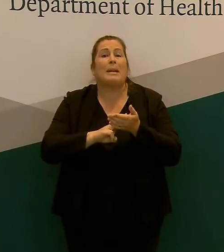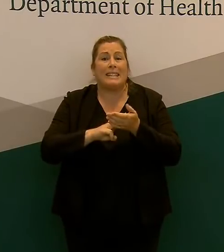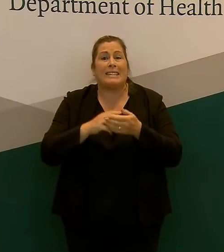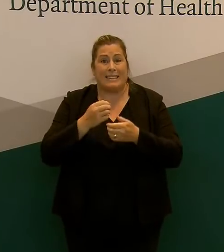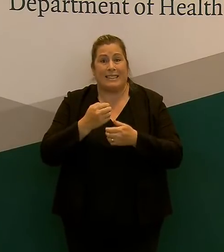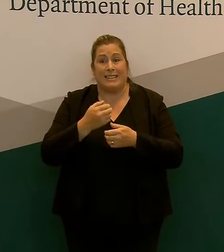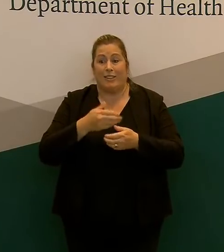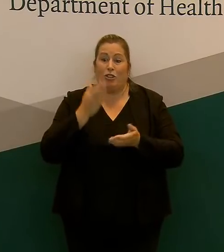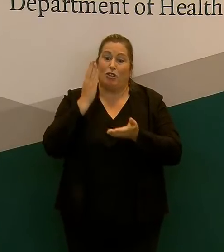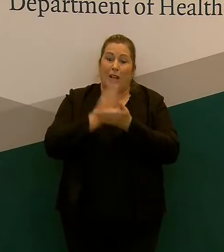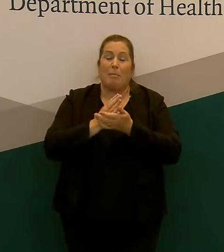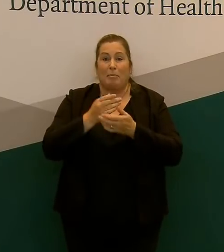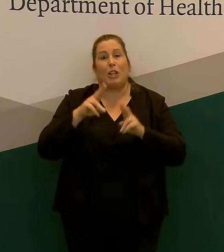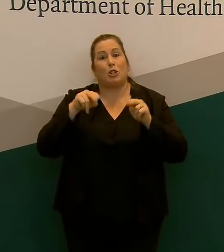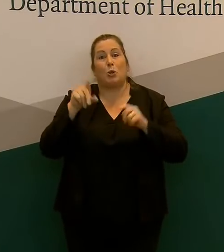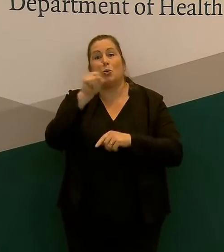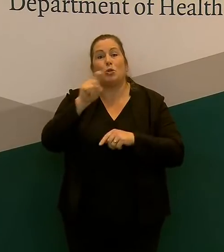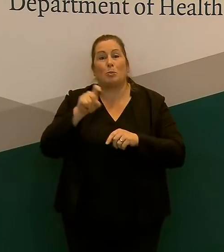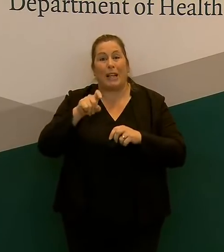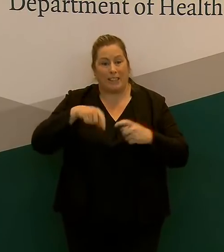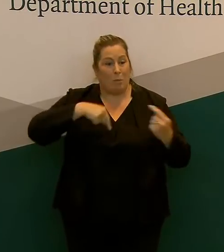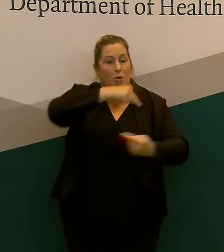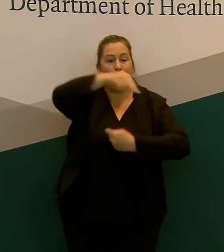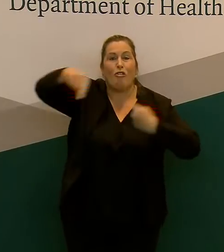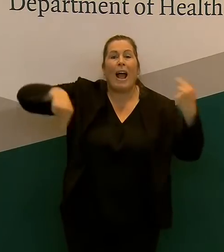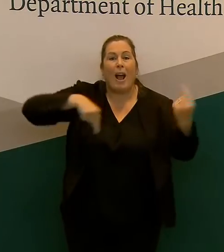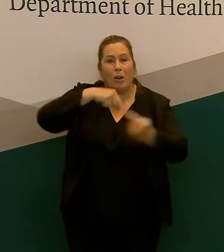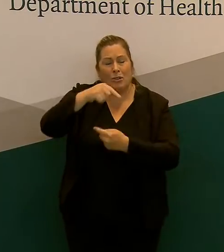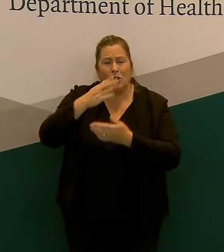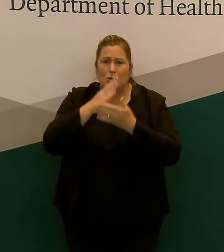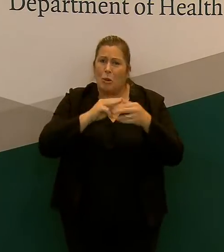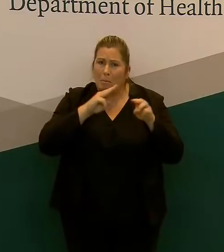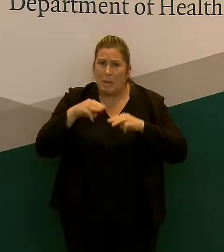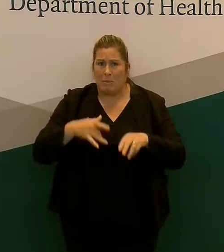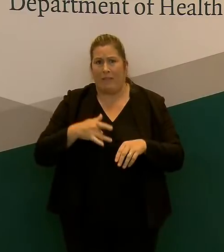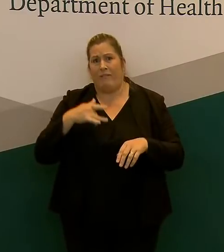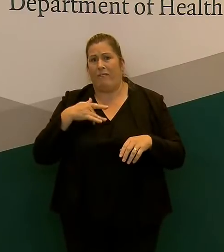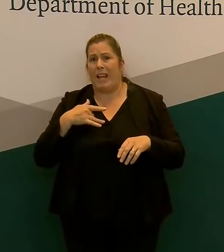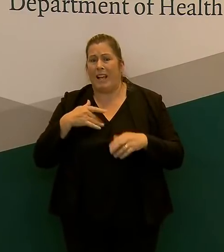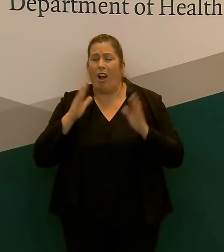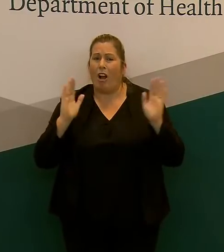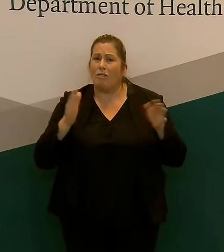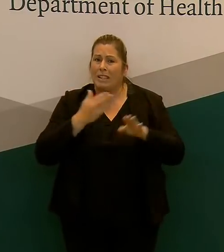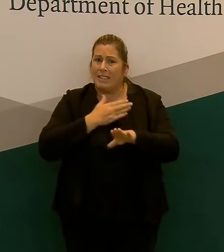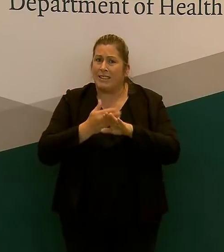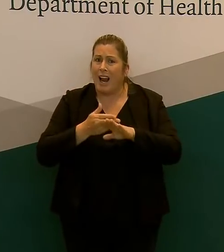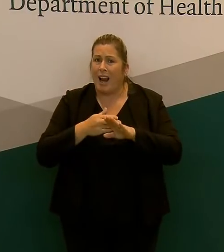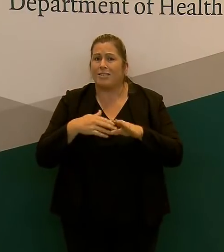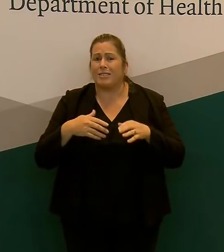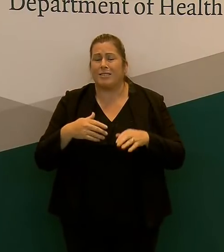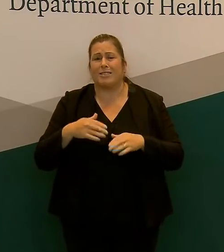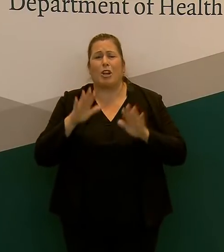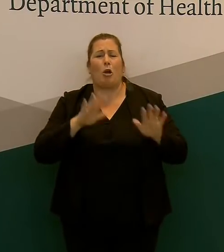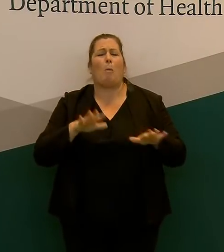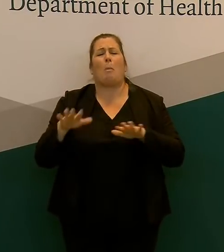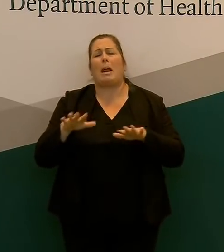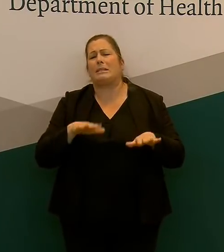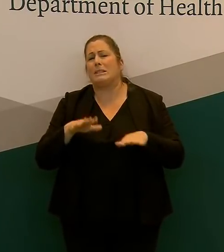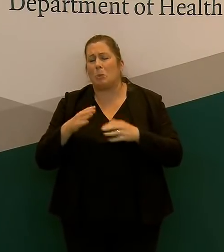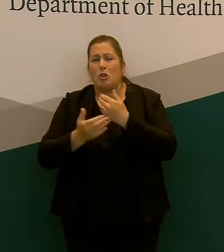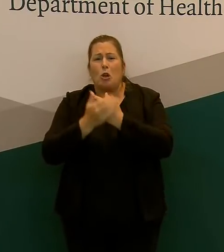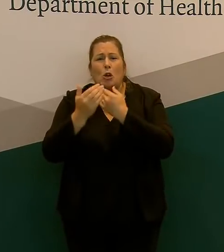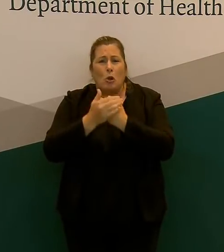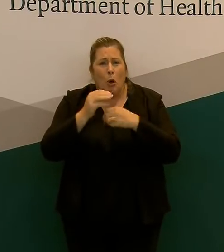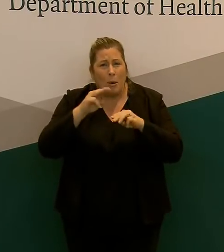so. And some feel that complacency has set in, especially with younger people. Are there any campaigns put in